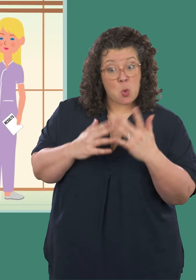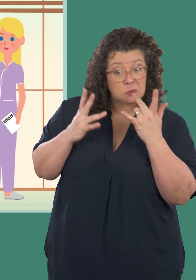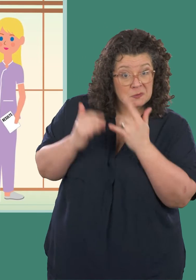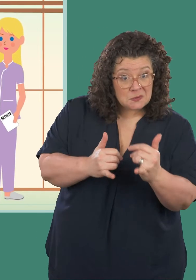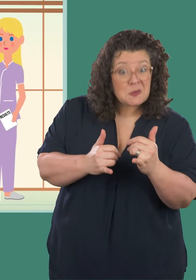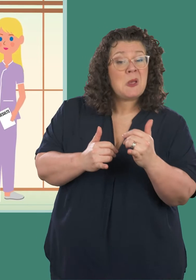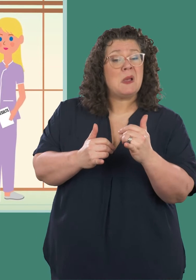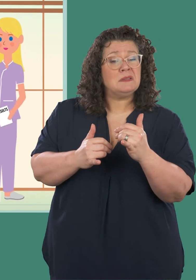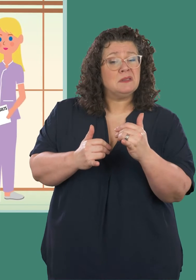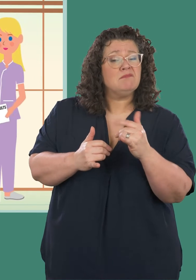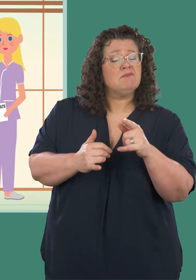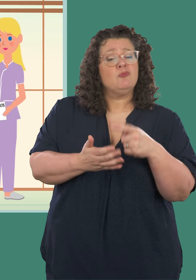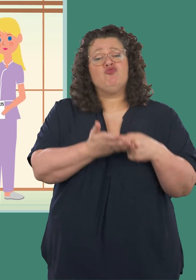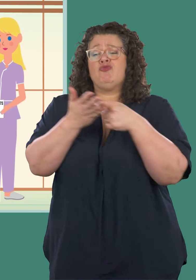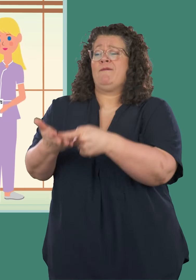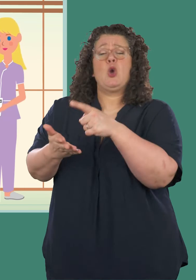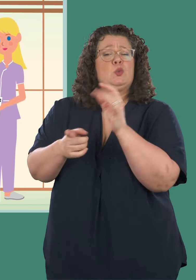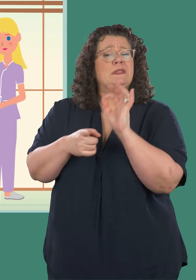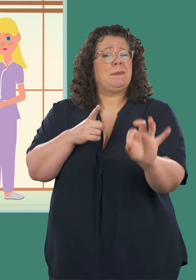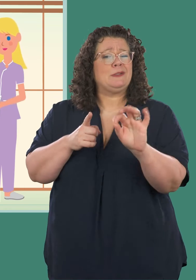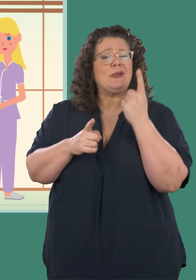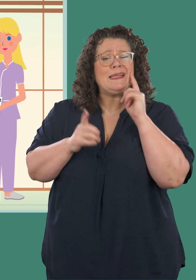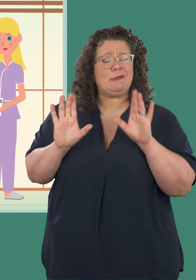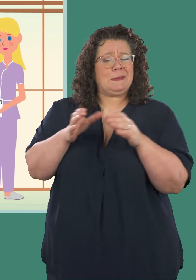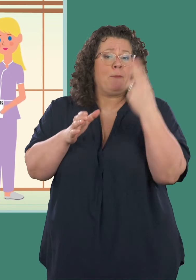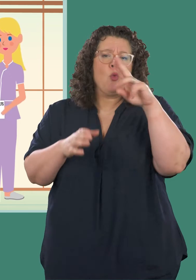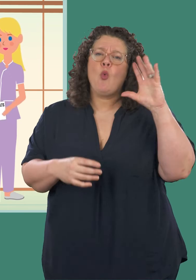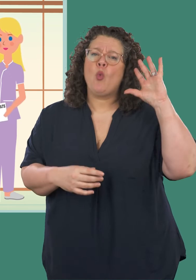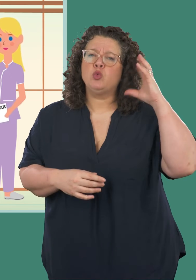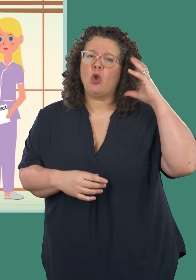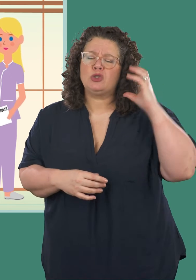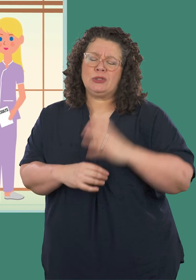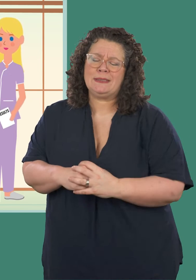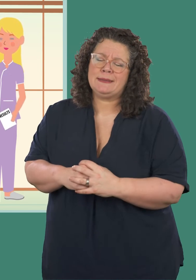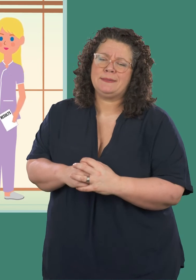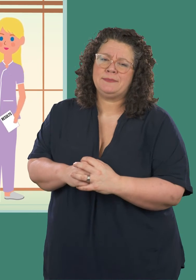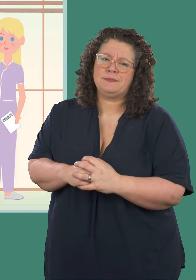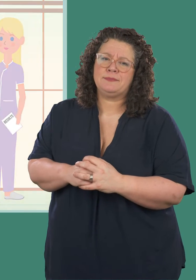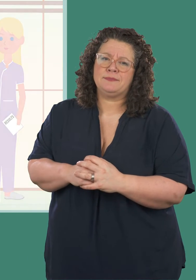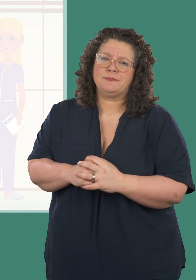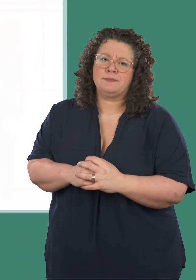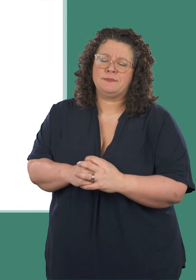If more tests are needed, Dylan will be referred to a specialist hearing team called audiology.